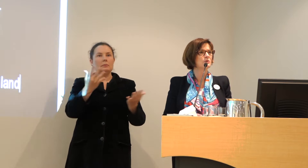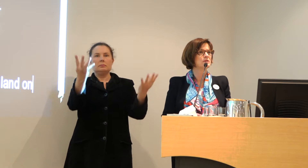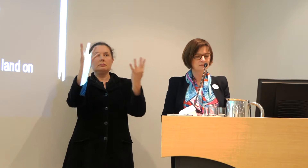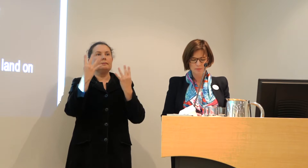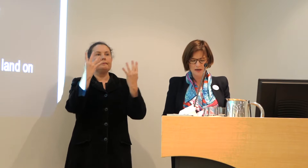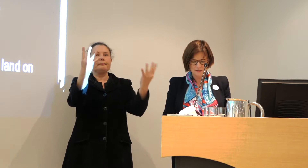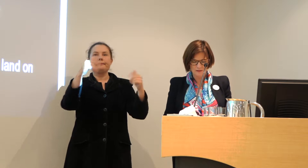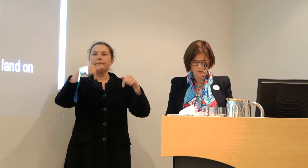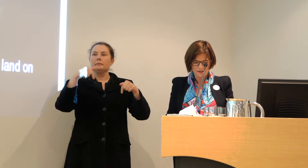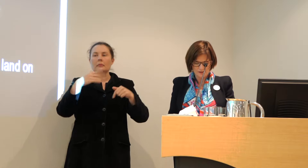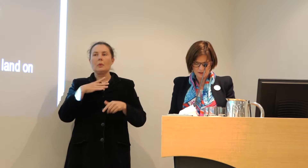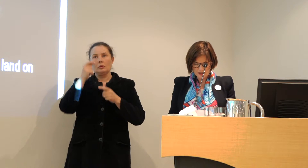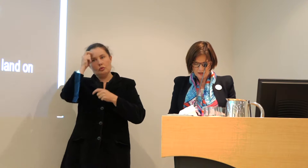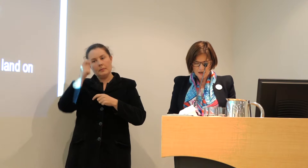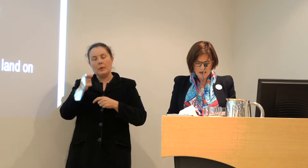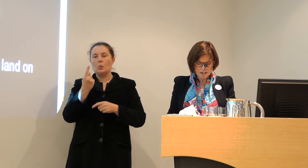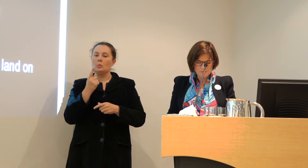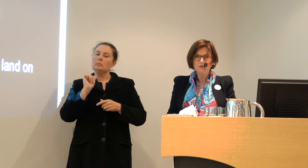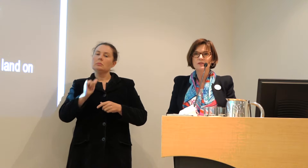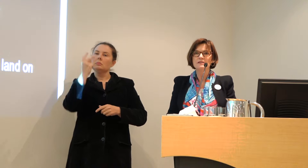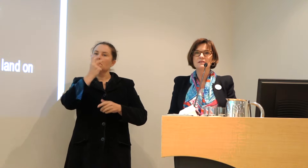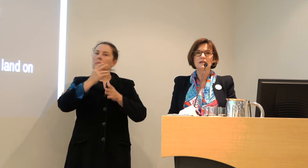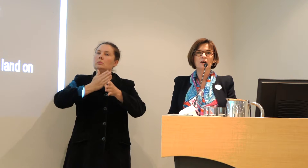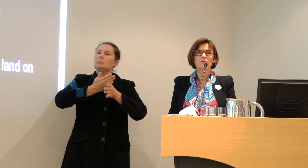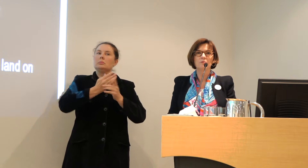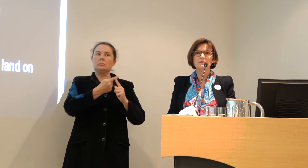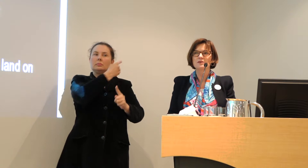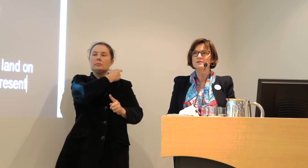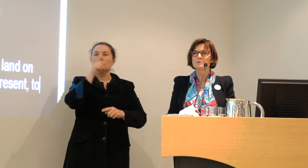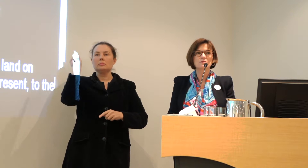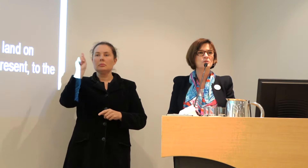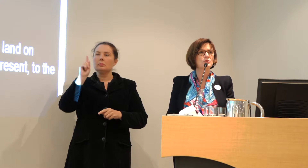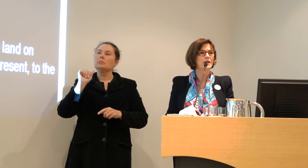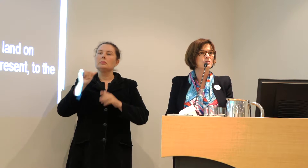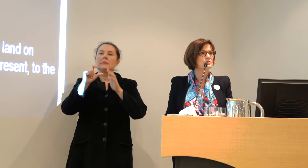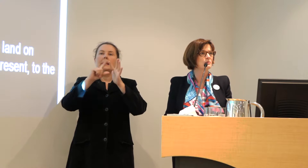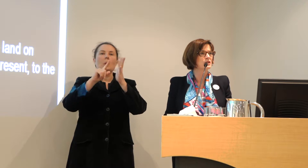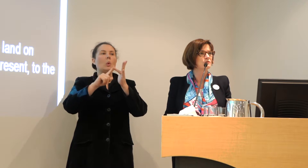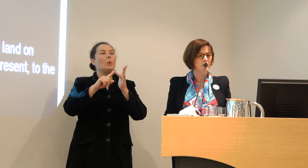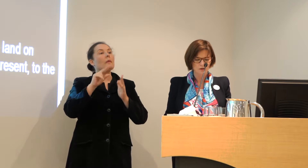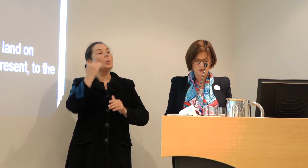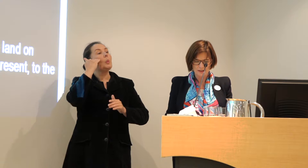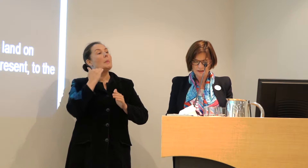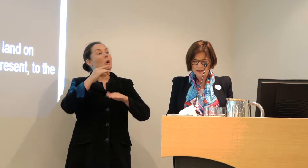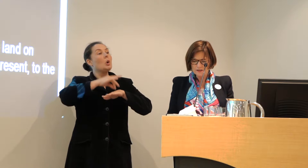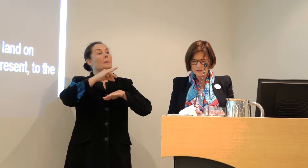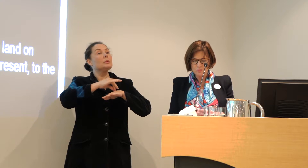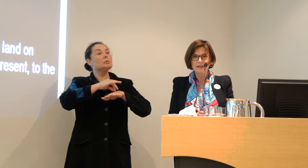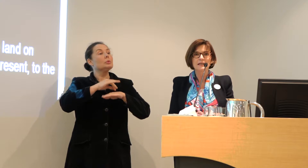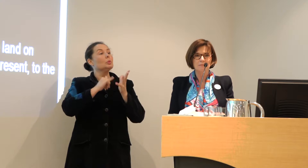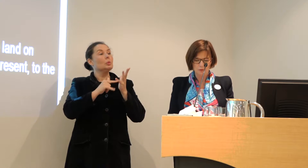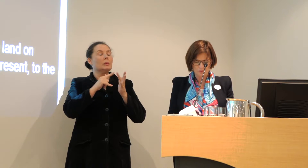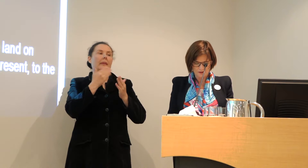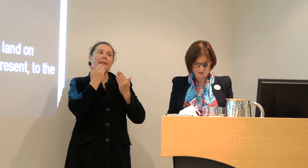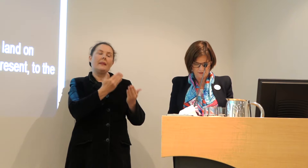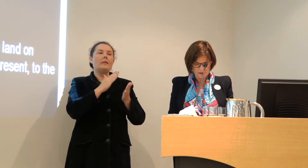their elders past and present. To the CEO of the Women's Hospital, Sue, thank you so much for hosting this